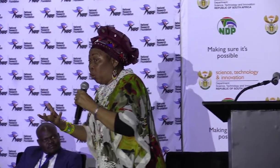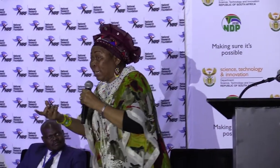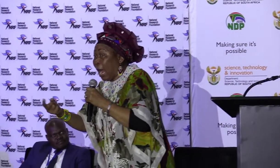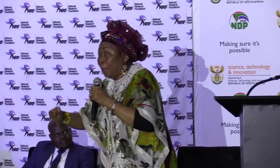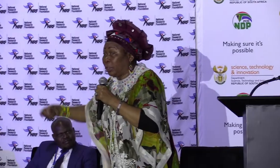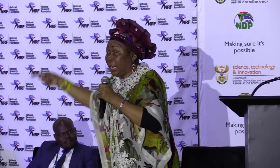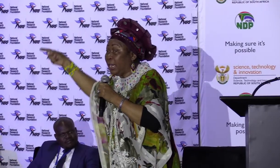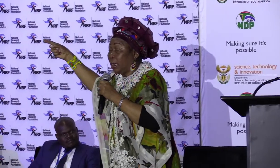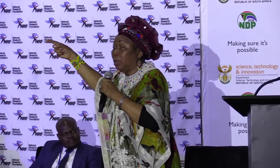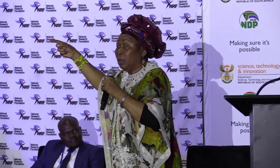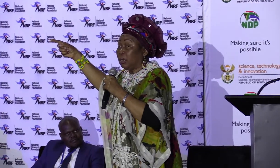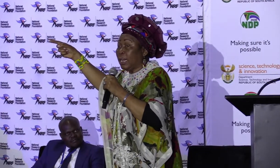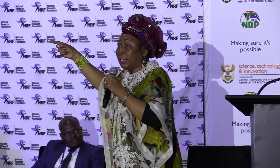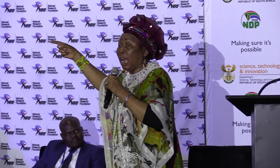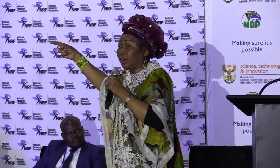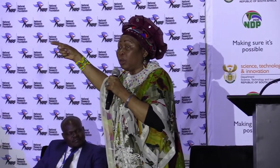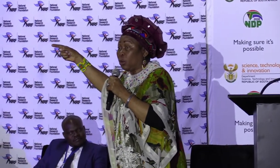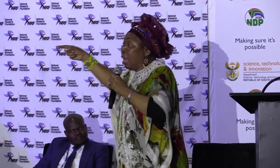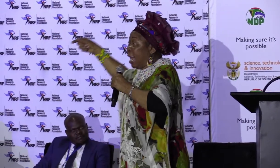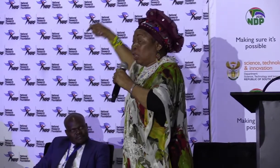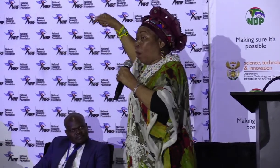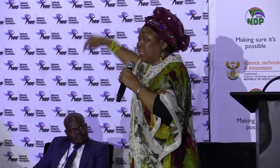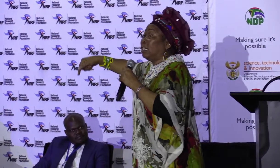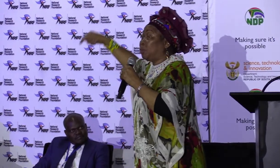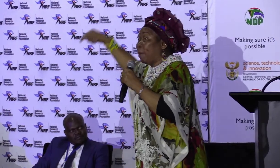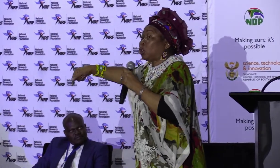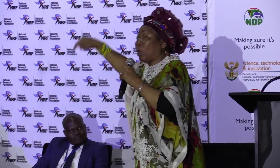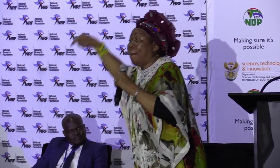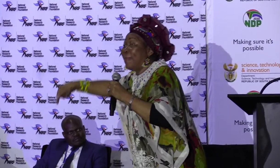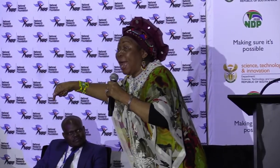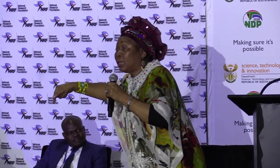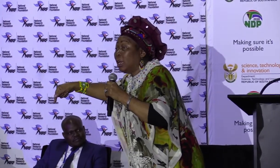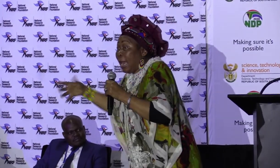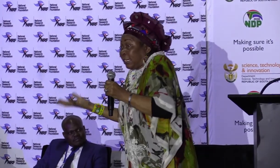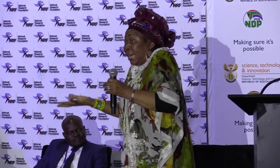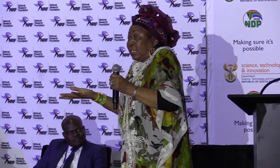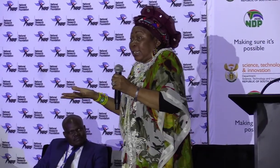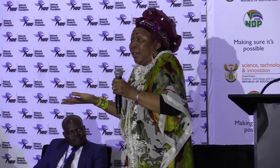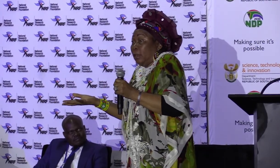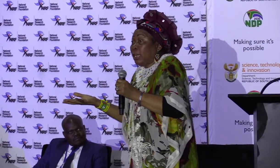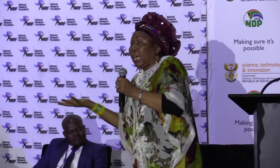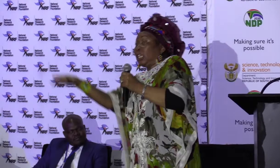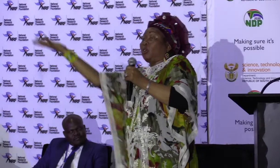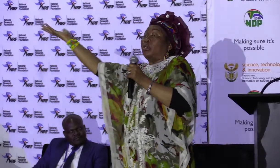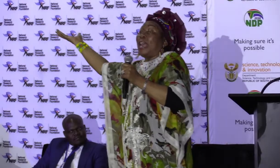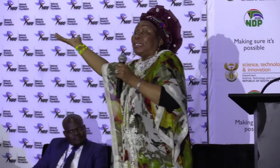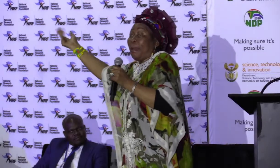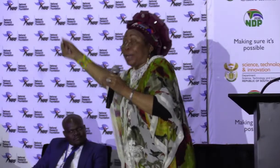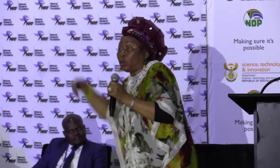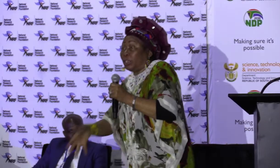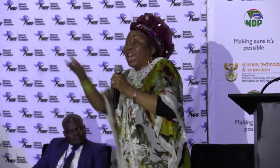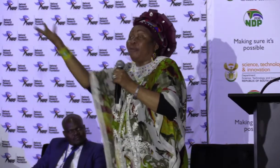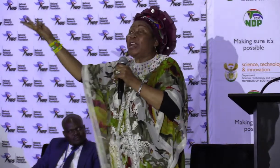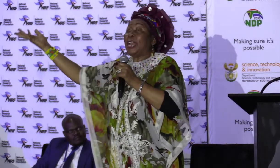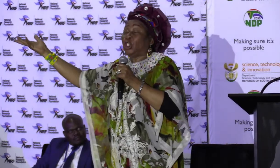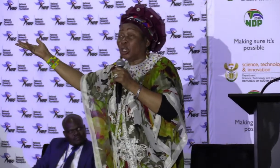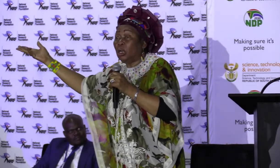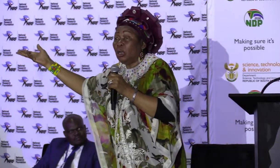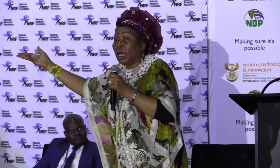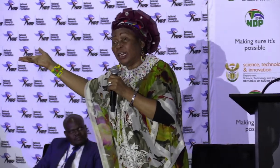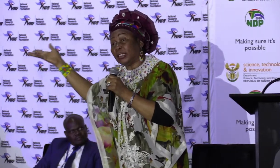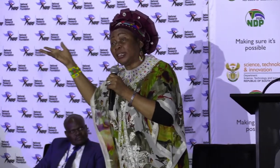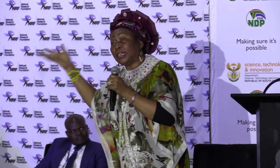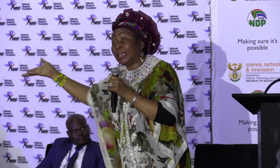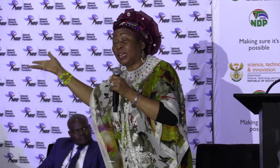so he went up on the hill the next afternoon and he wanted those people to come back and take the skin, take it to the right timber, to the right